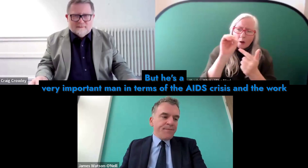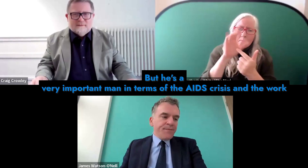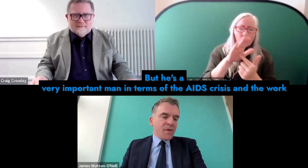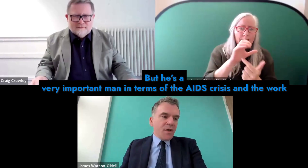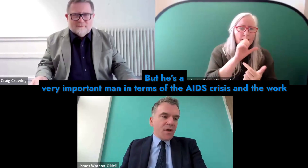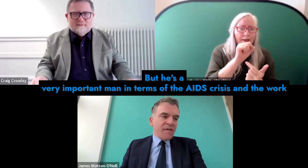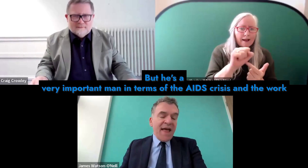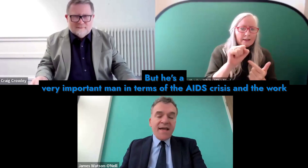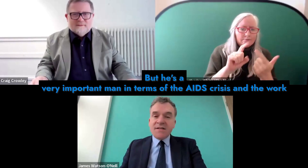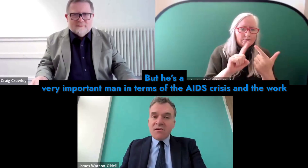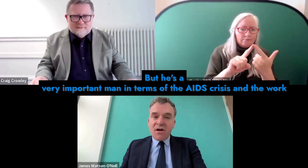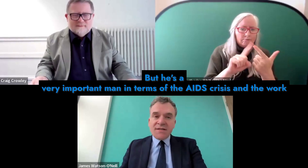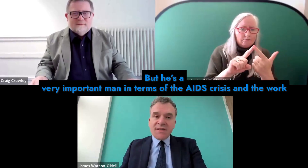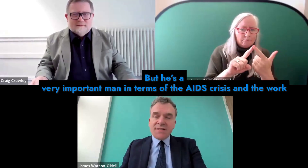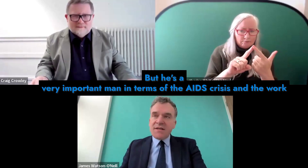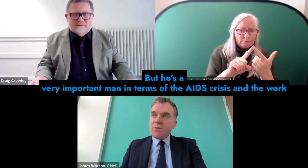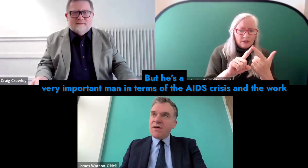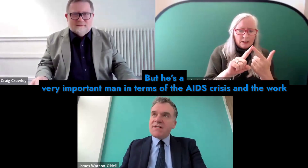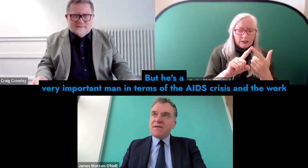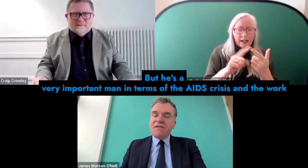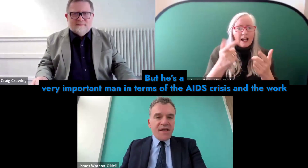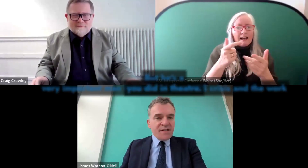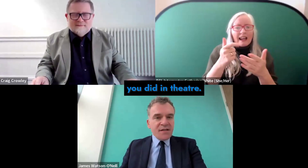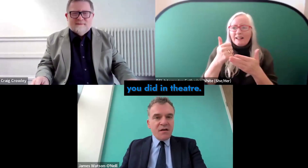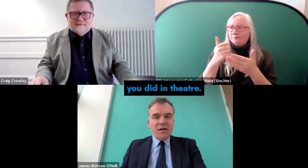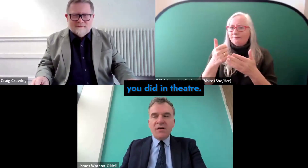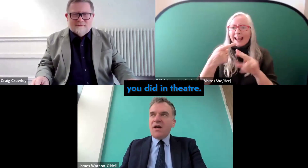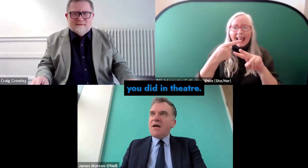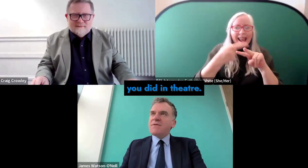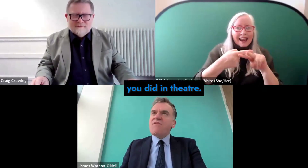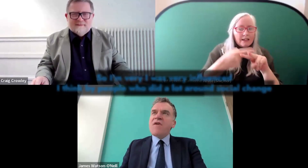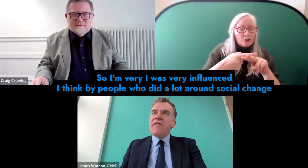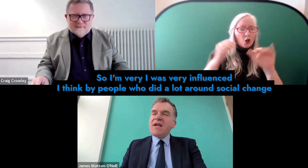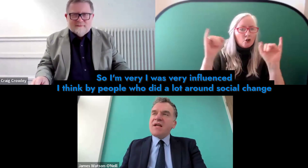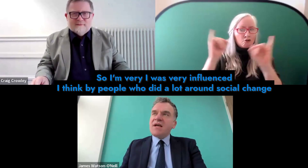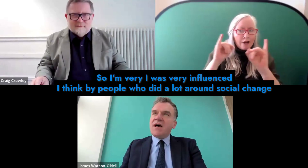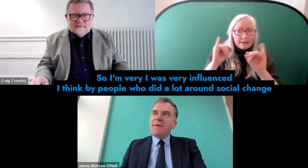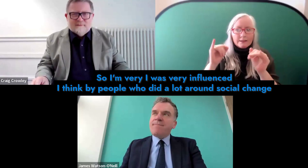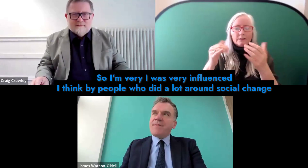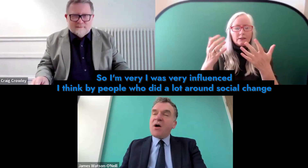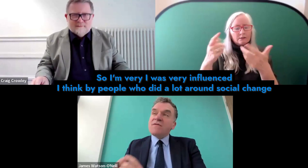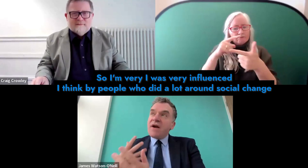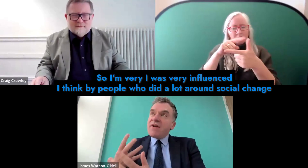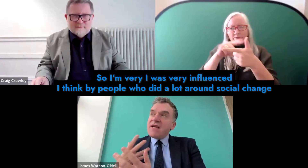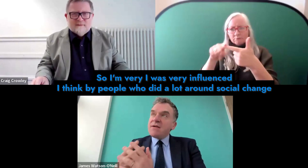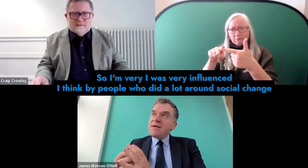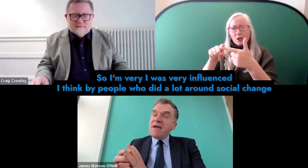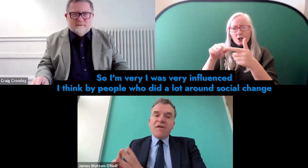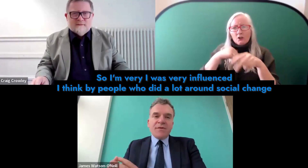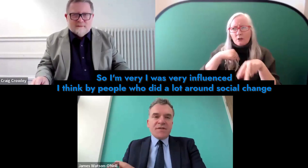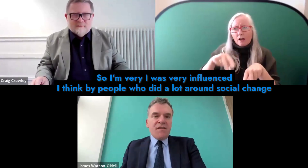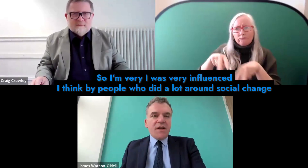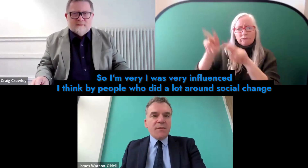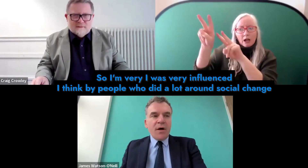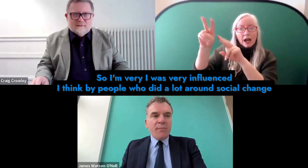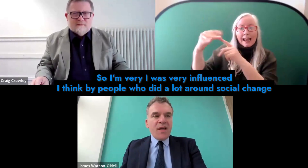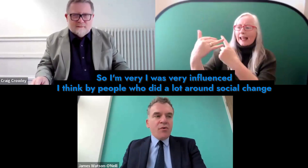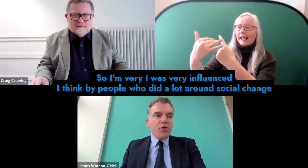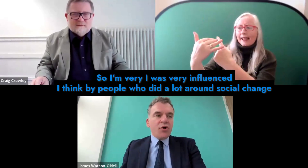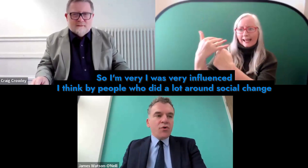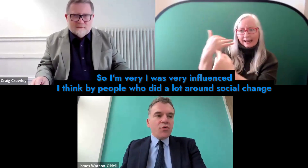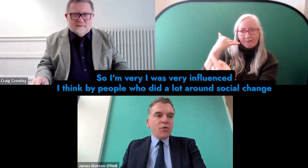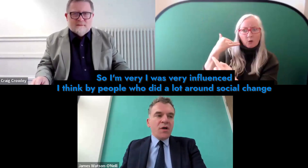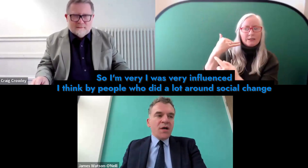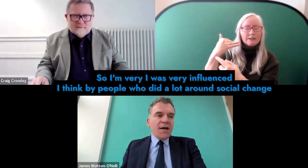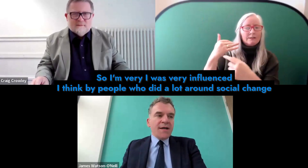of the AIDS crisis and the work he did in theatre. So I was very influenced, I think,